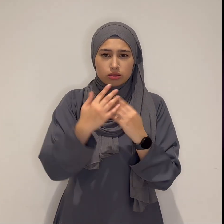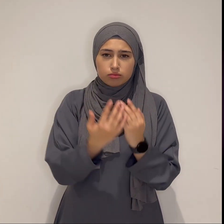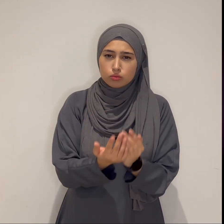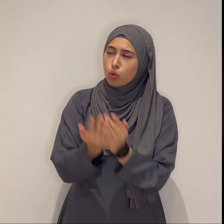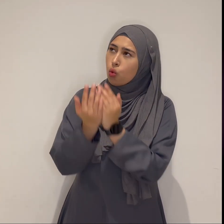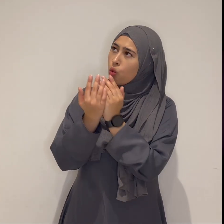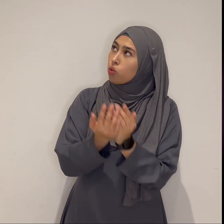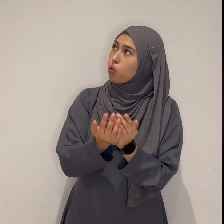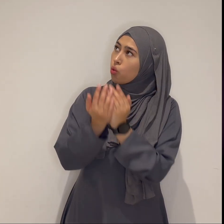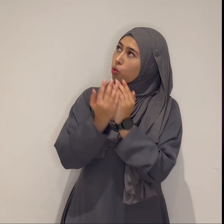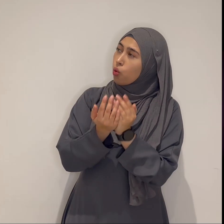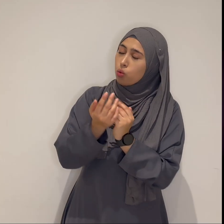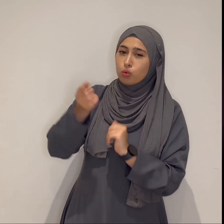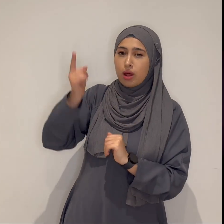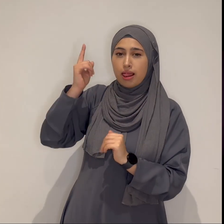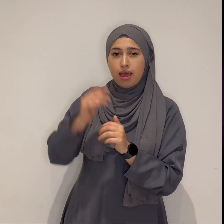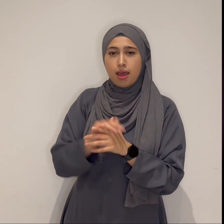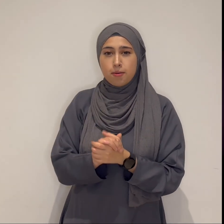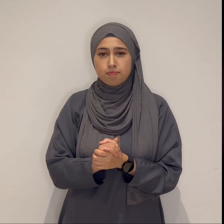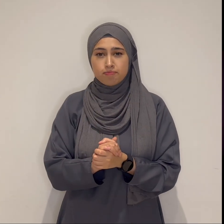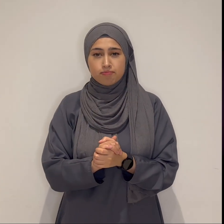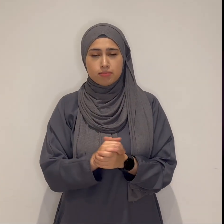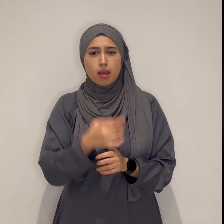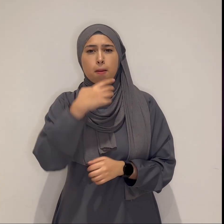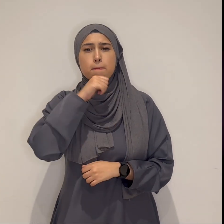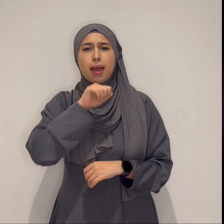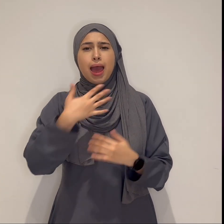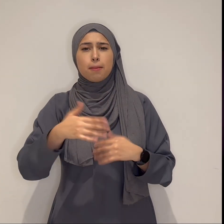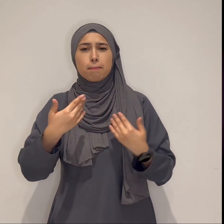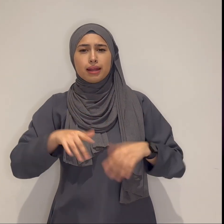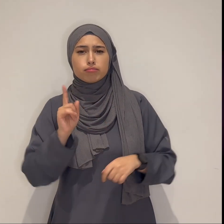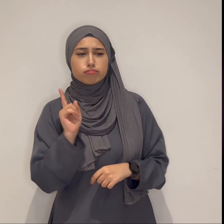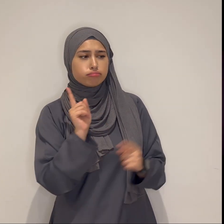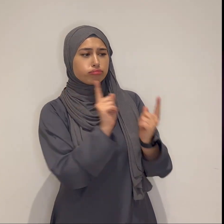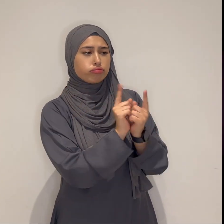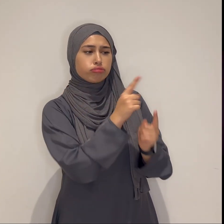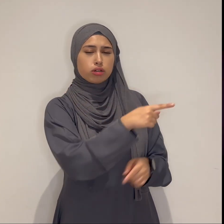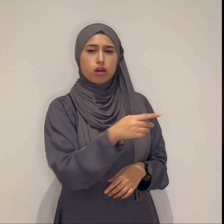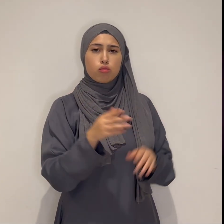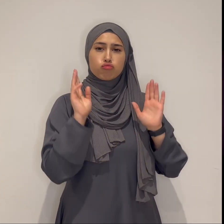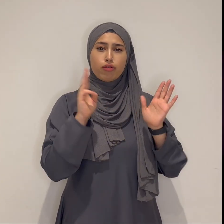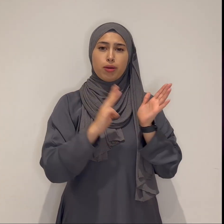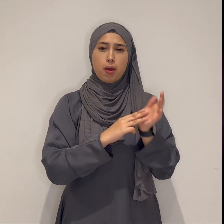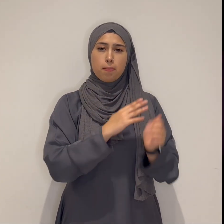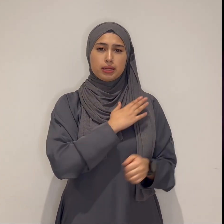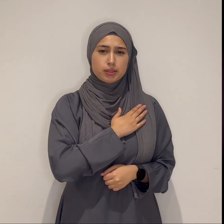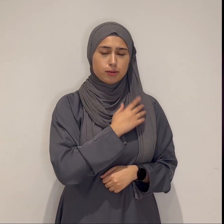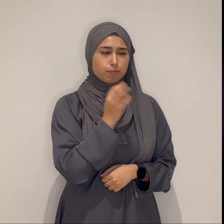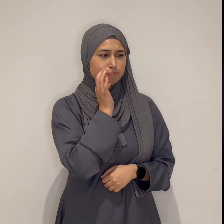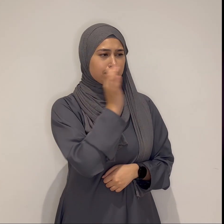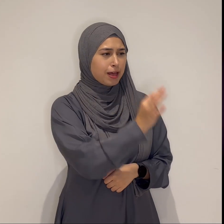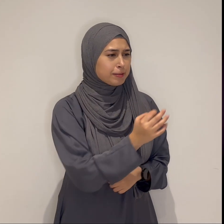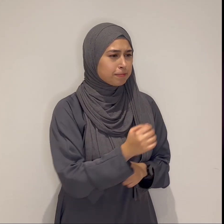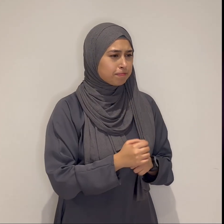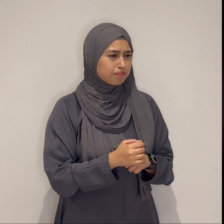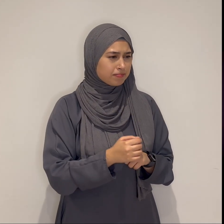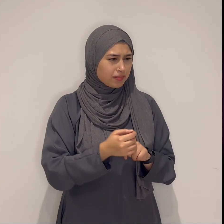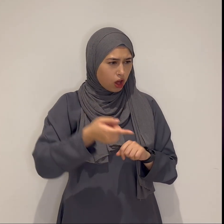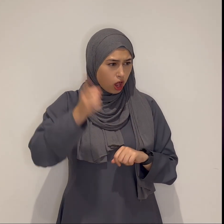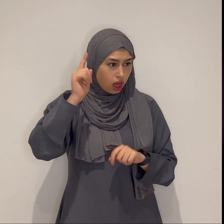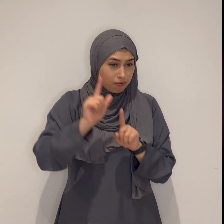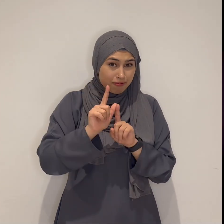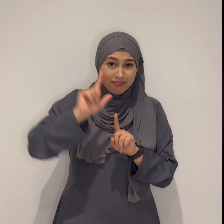for us to call and supplicate to Allah subhanahu wa ta'ala. So a man comes to Rasulullah sallallahu alayhi wa sallam. He says, Ya